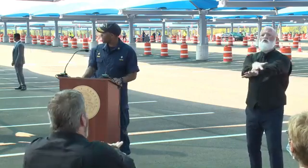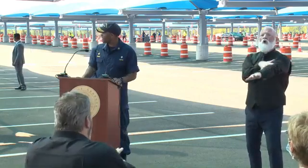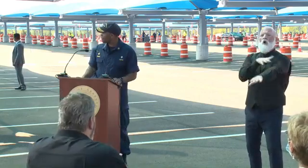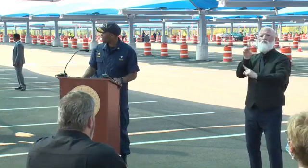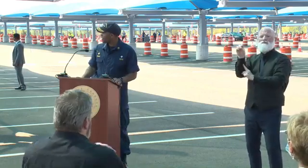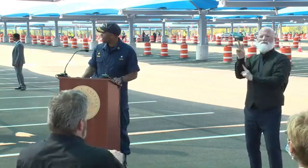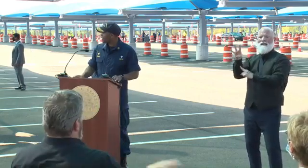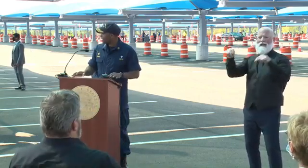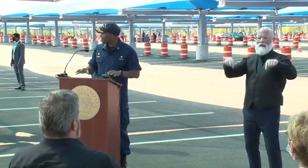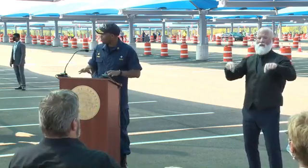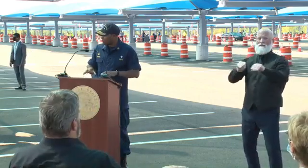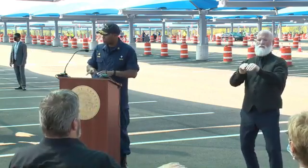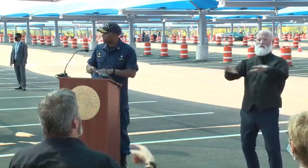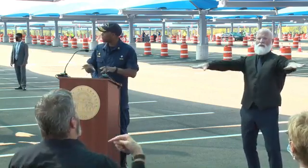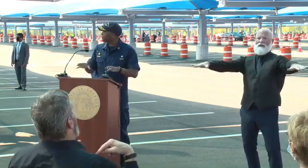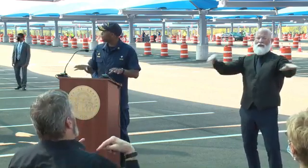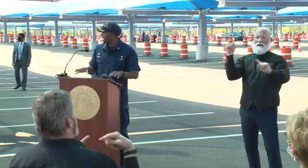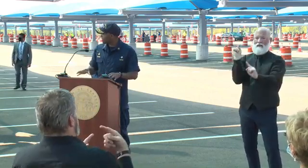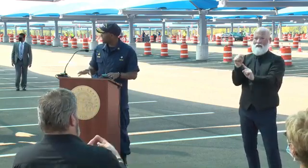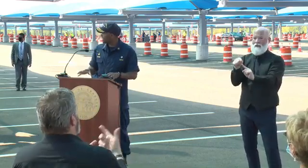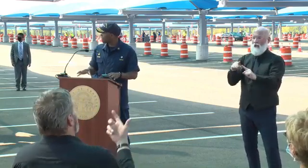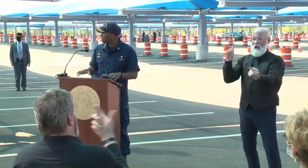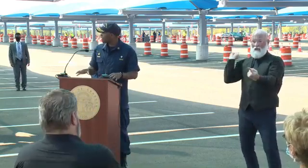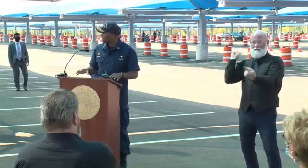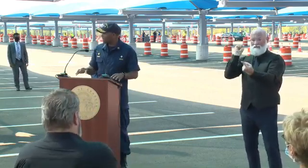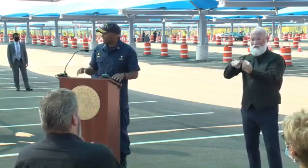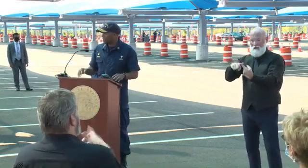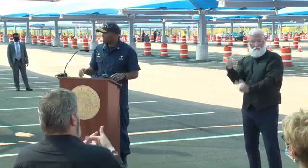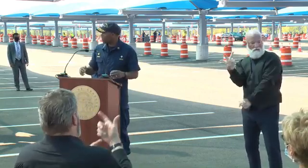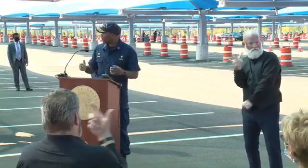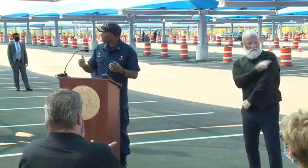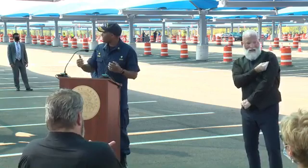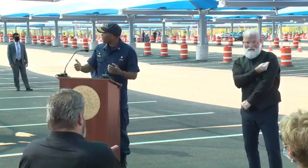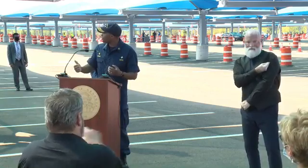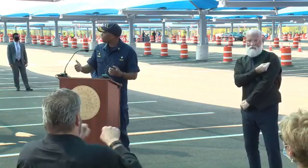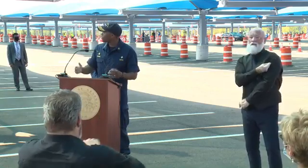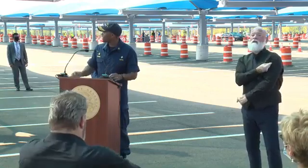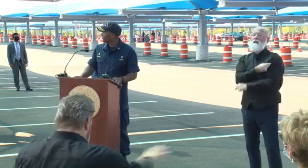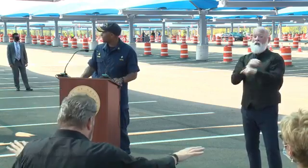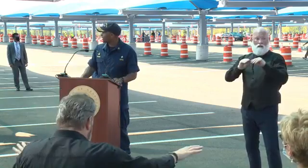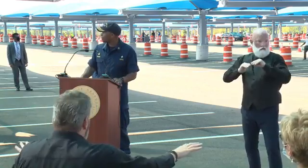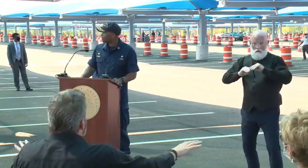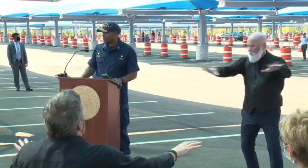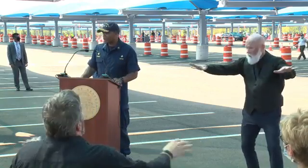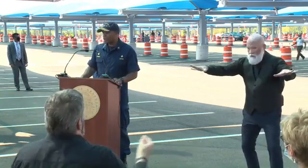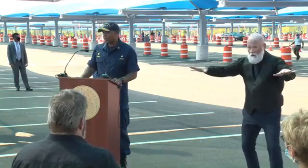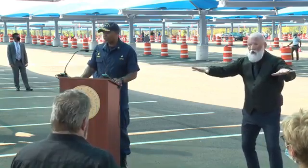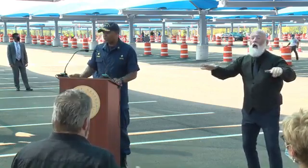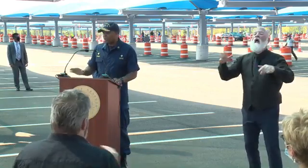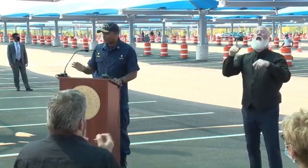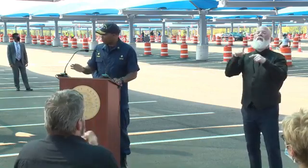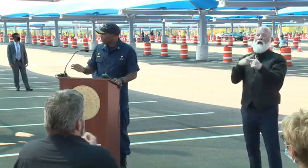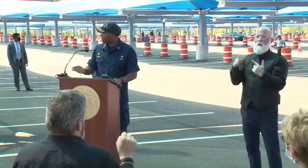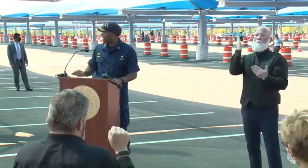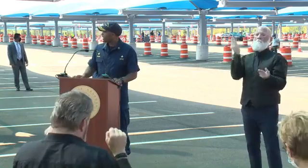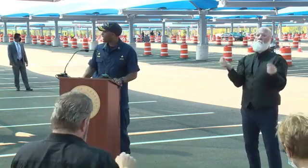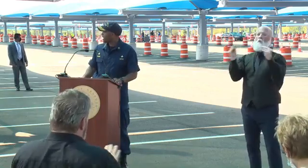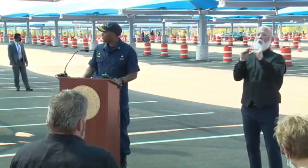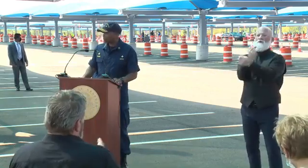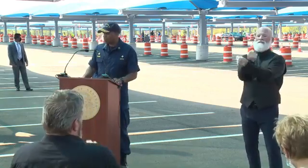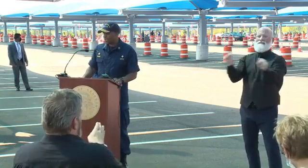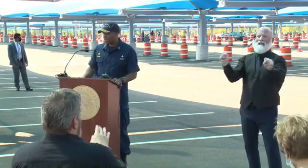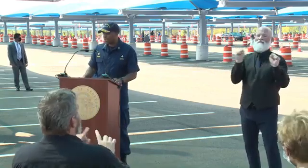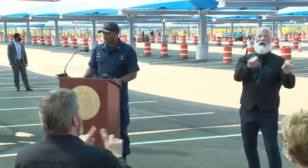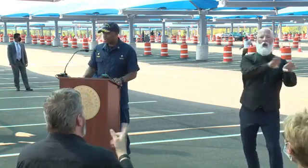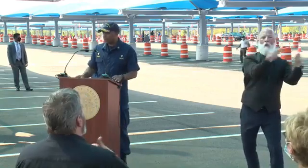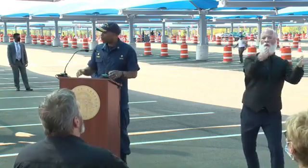to a vaccine. And then once we get people vaccinated, then we will be able to more safely reopen. We want to buy